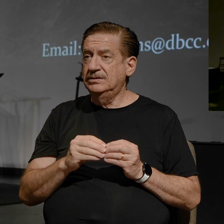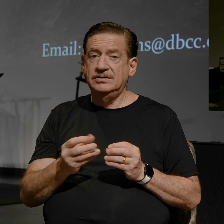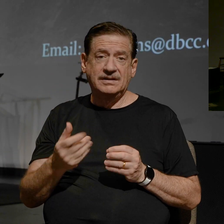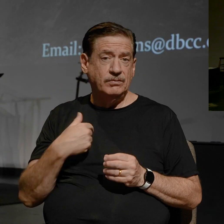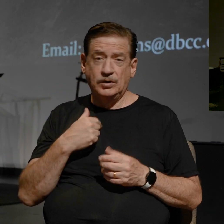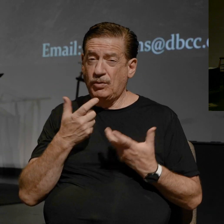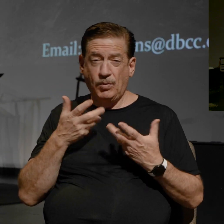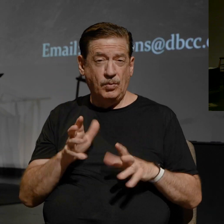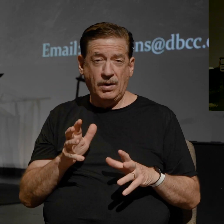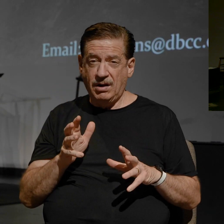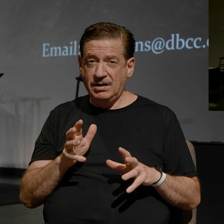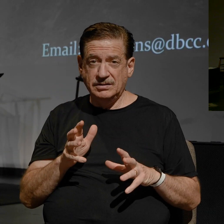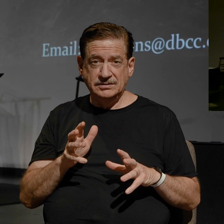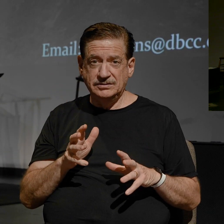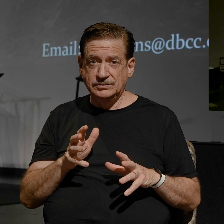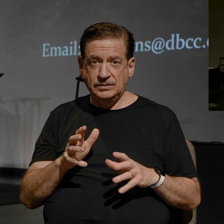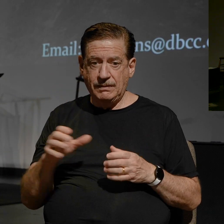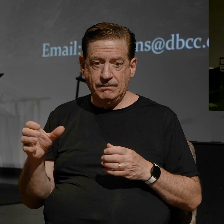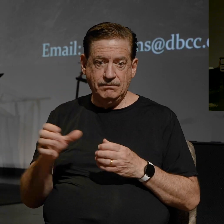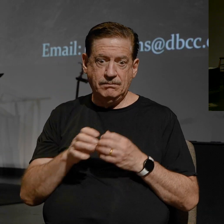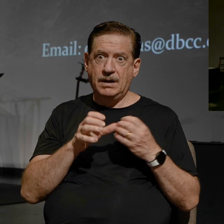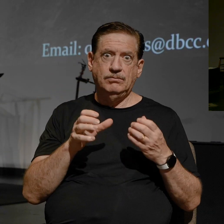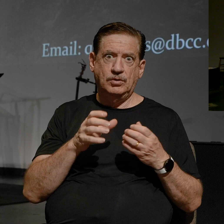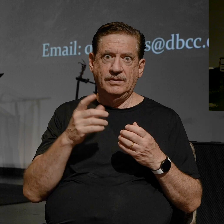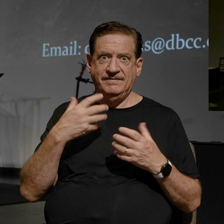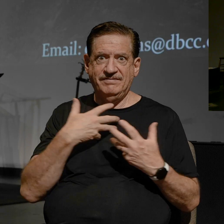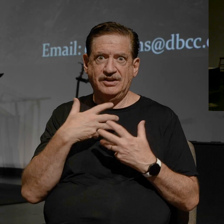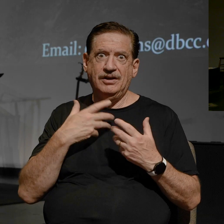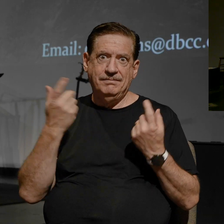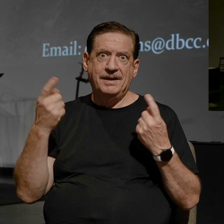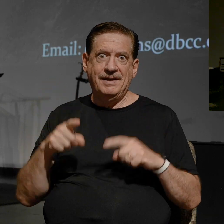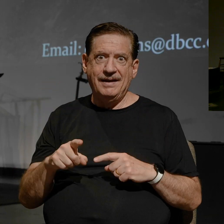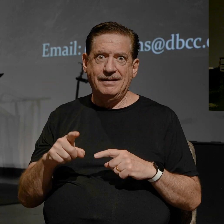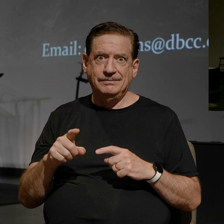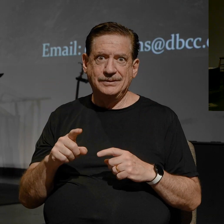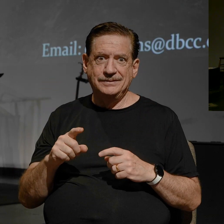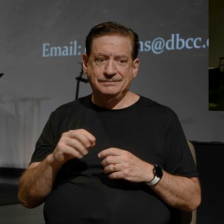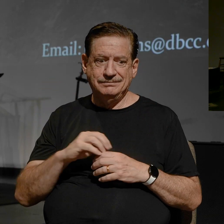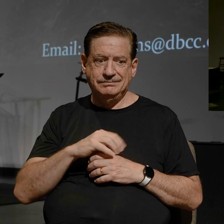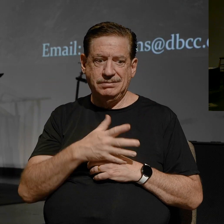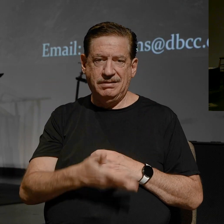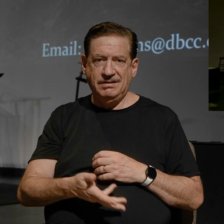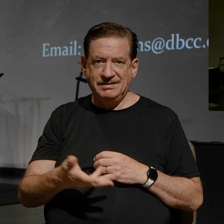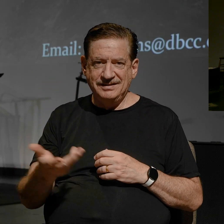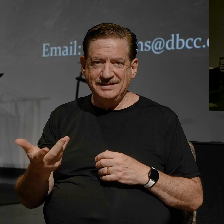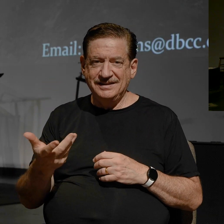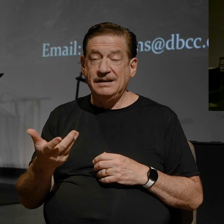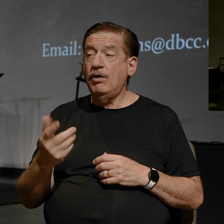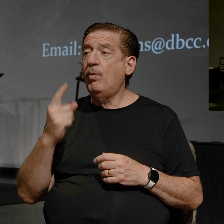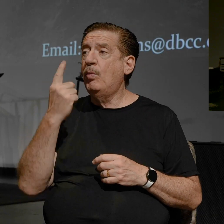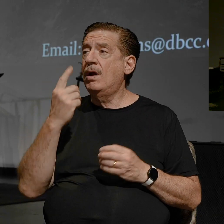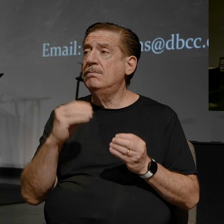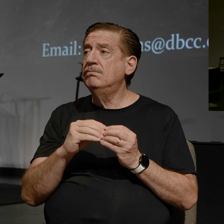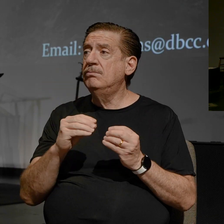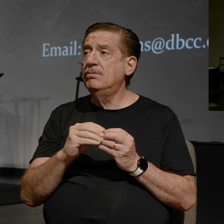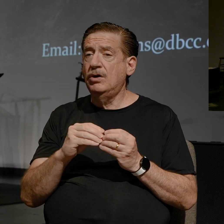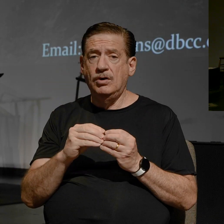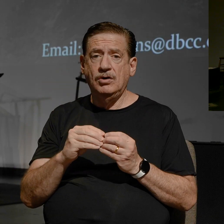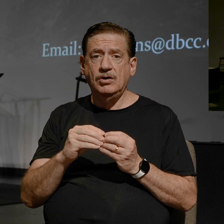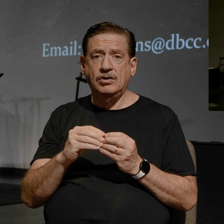Like, we don't even want to bump you for fear of what might happen. Now, there is one more